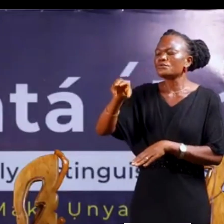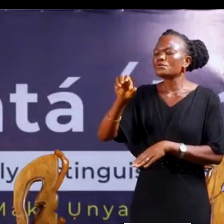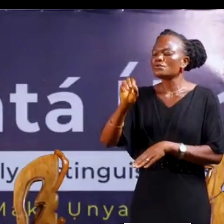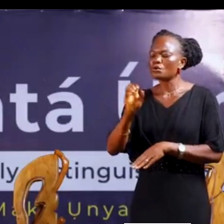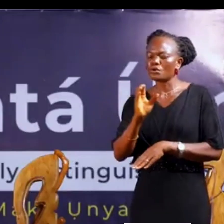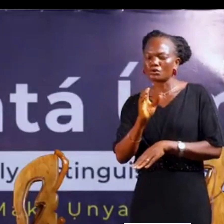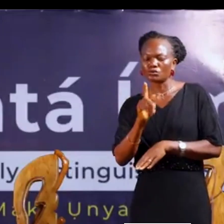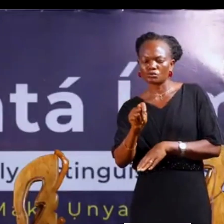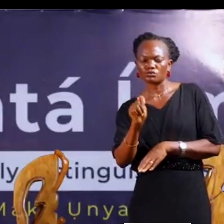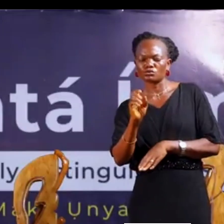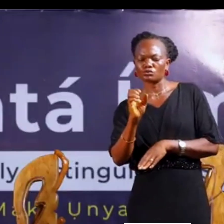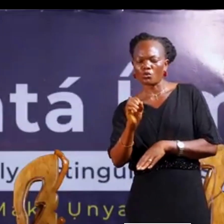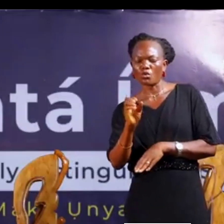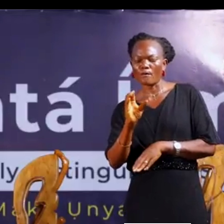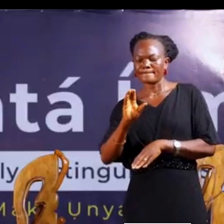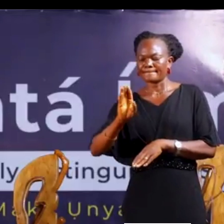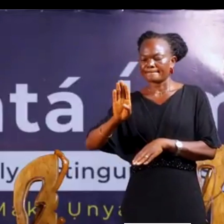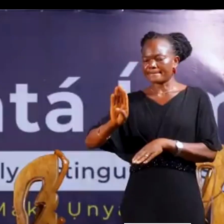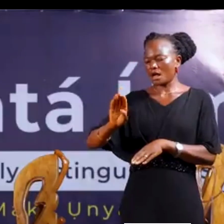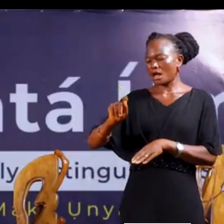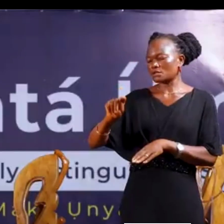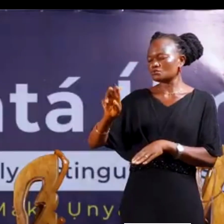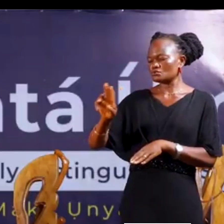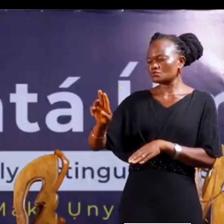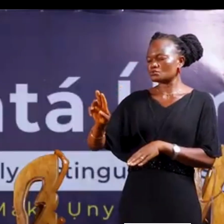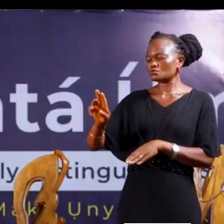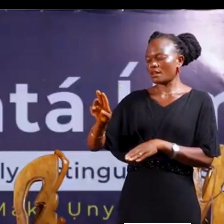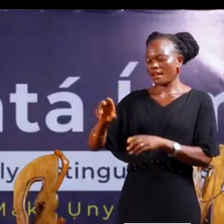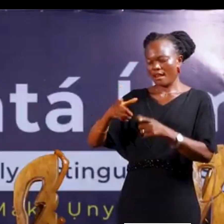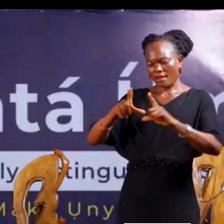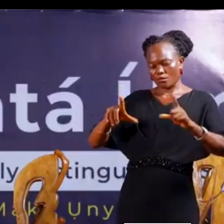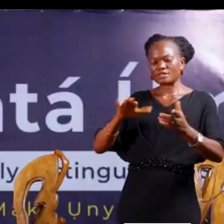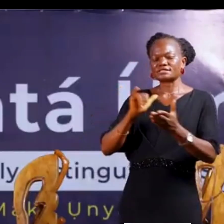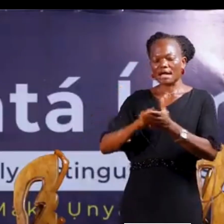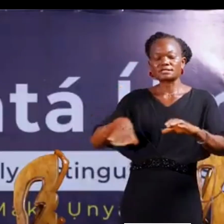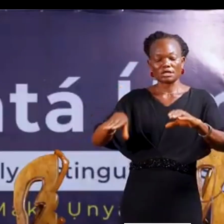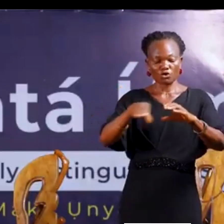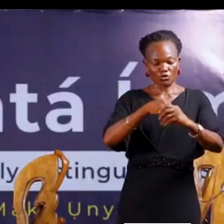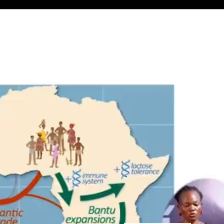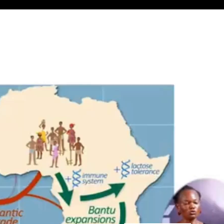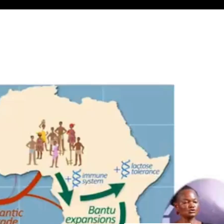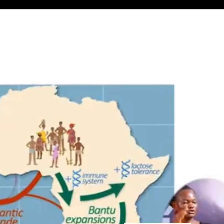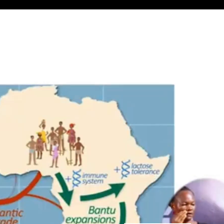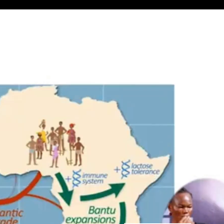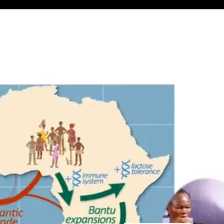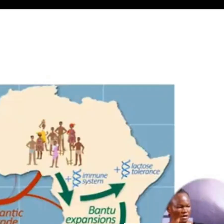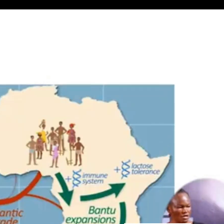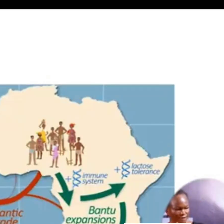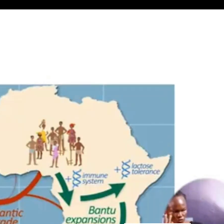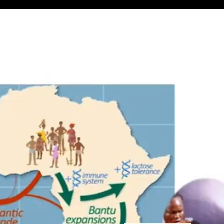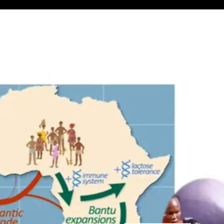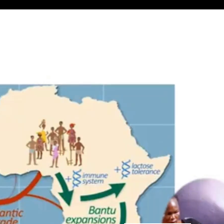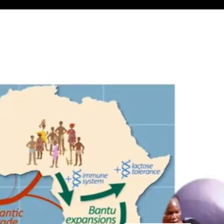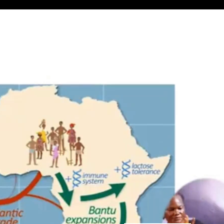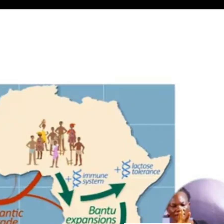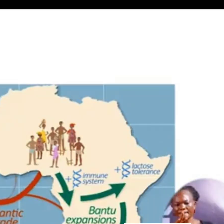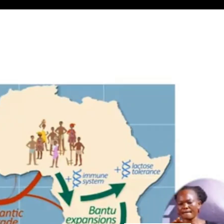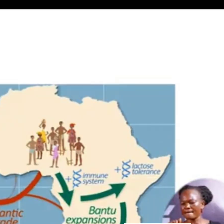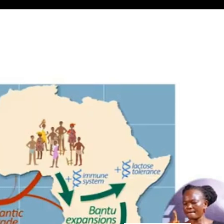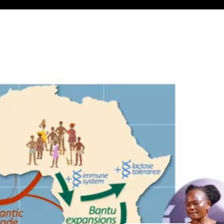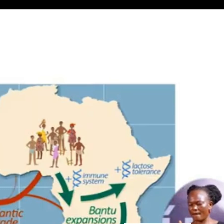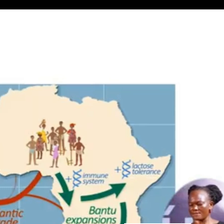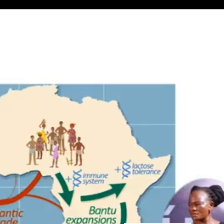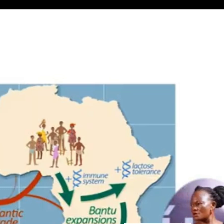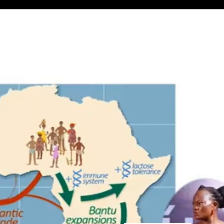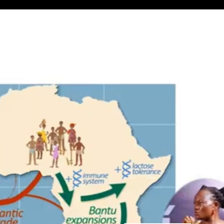language. And that includes Igbo. So if you look at the map that I have here, you can